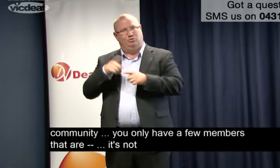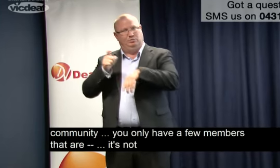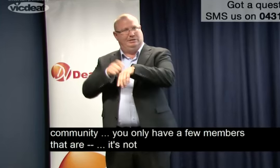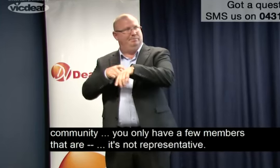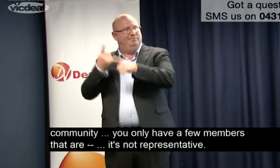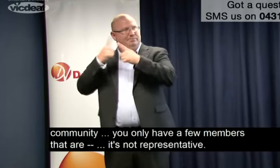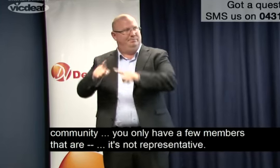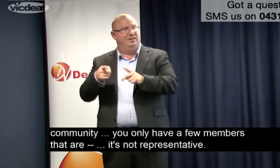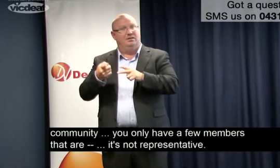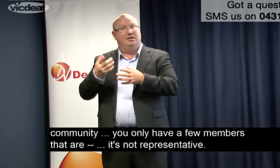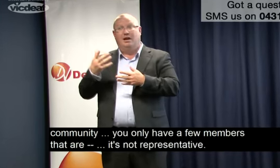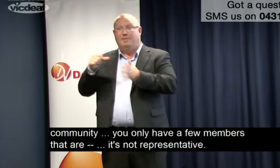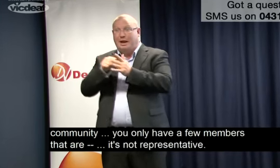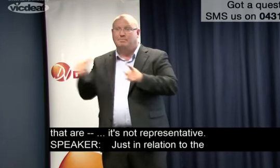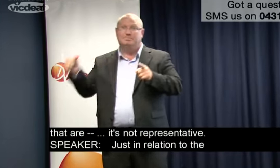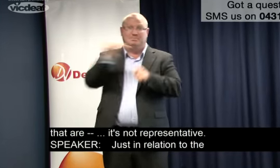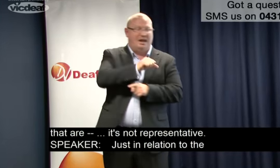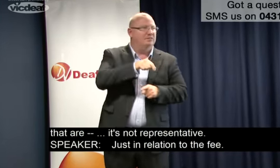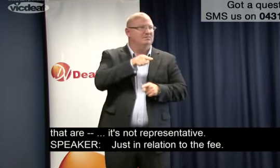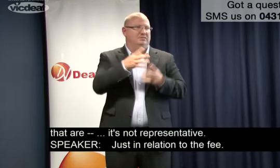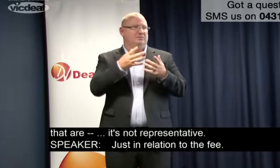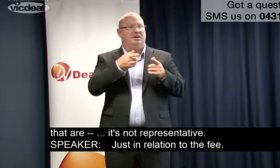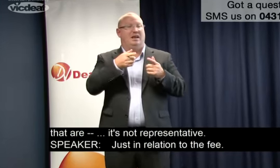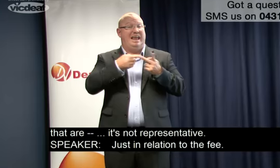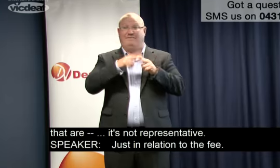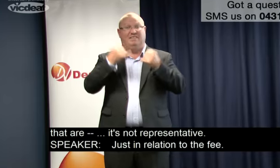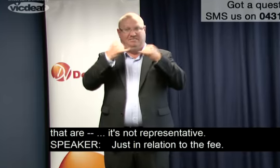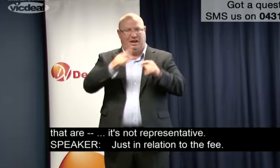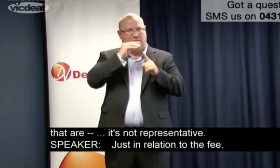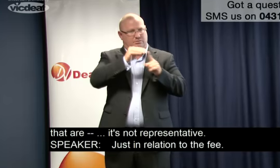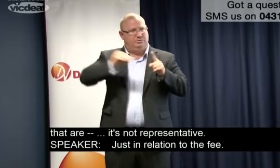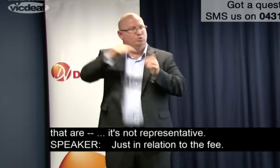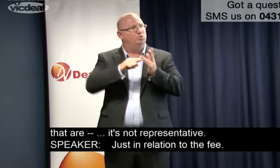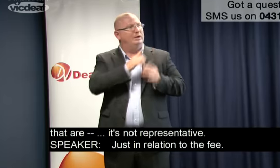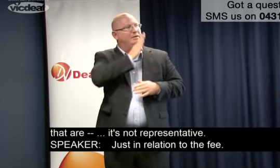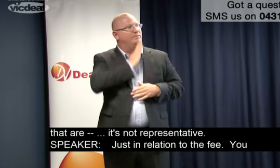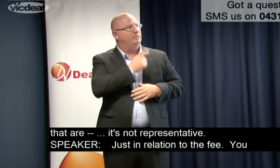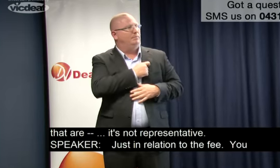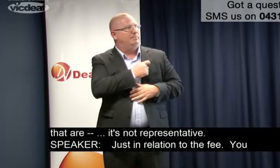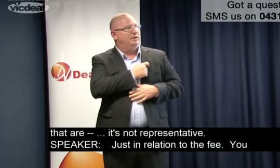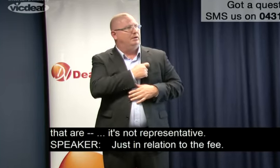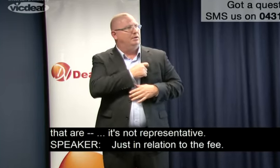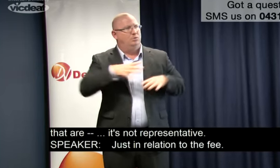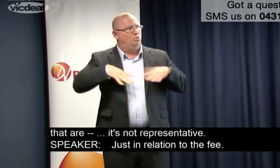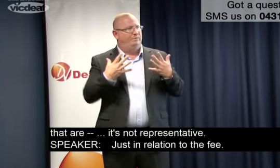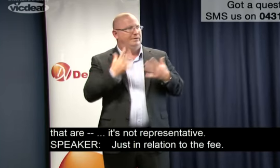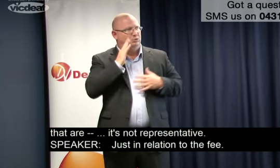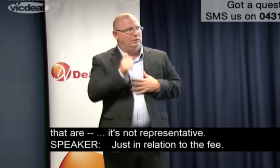because we need to pay an assessment fee, we need to work out the time around that. So if the person fails, they can become an